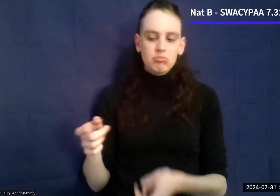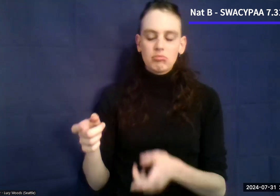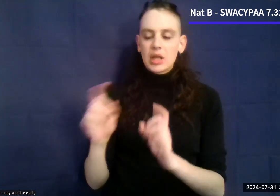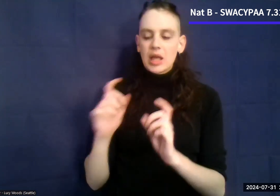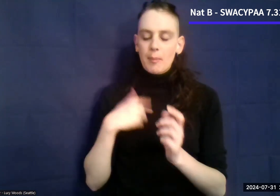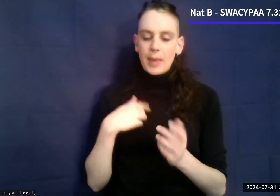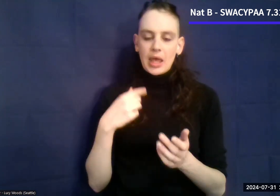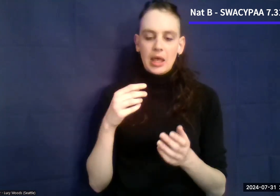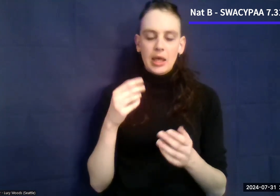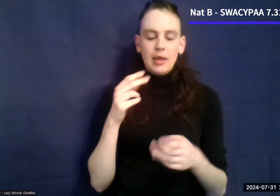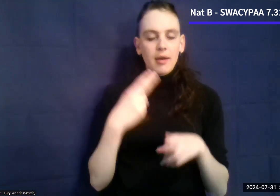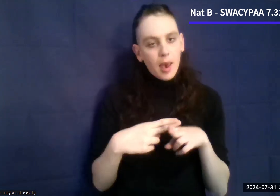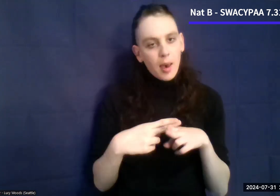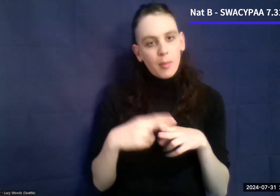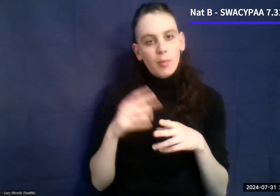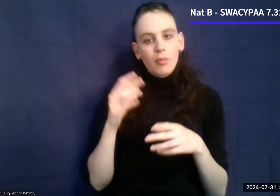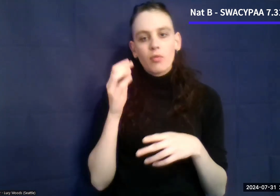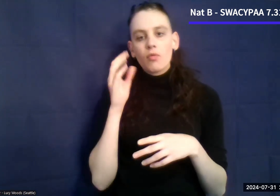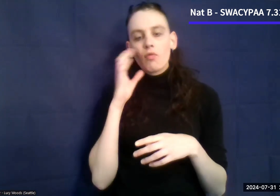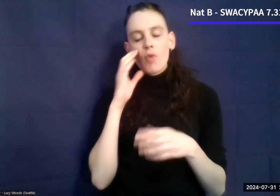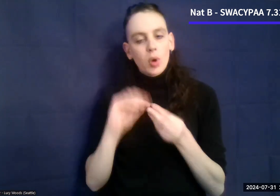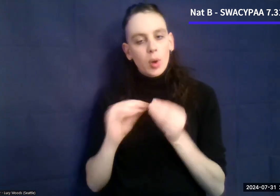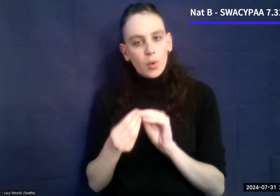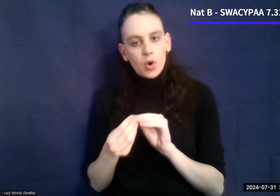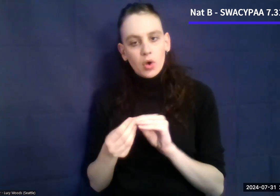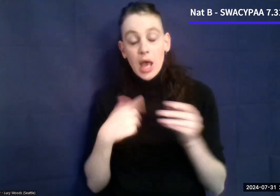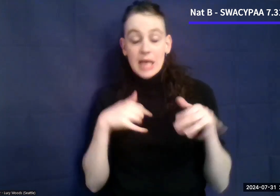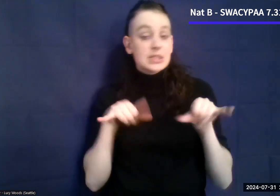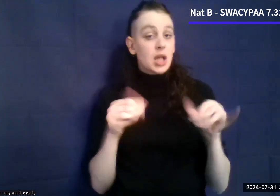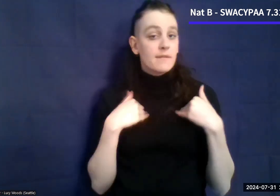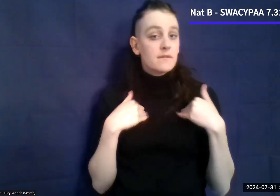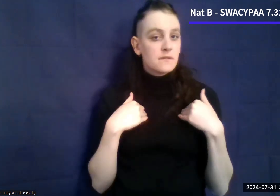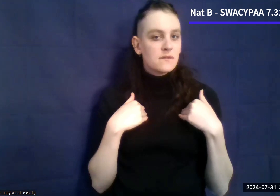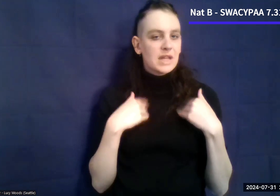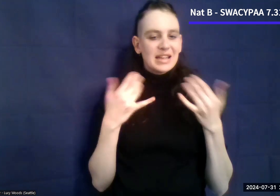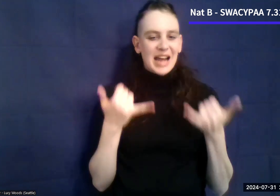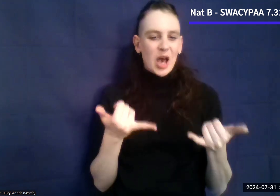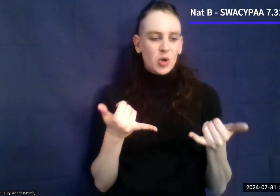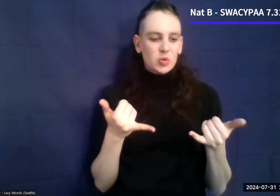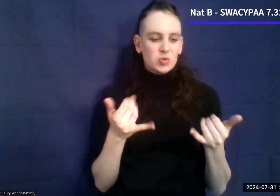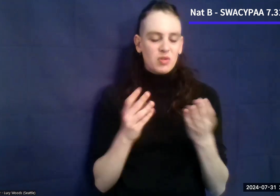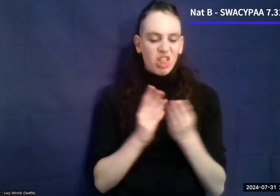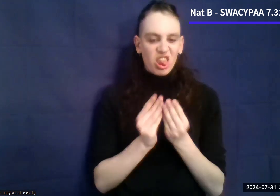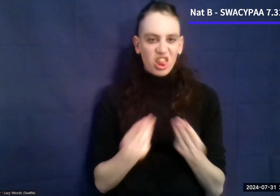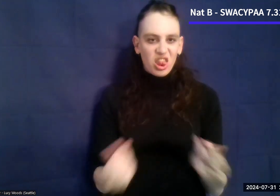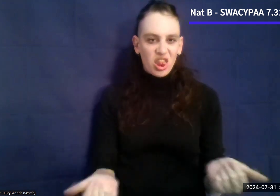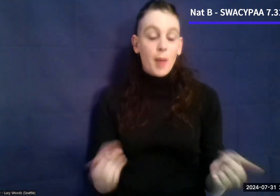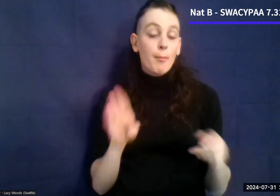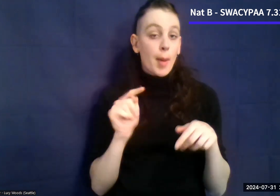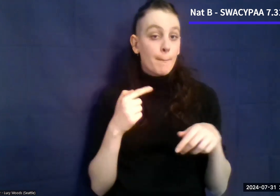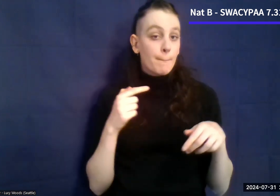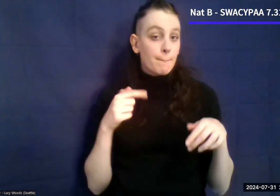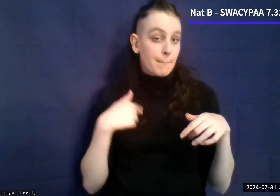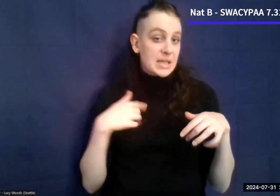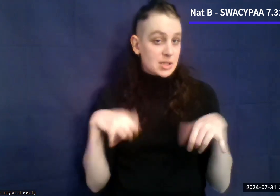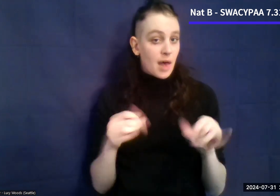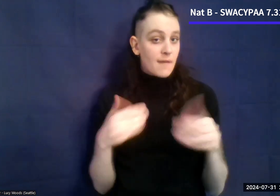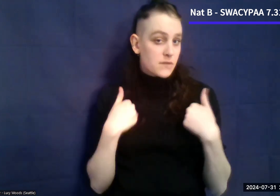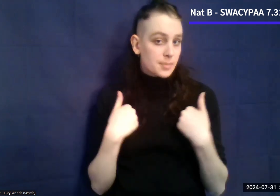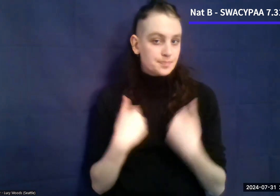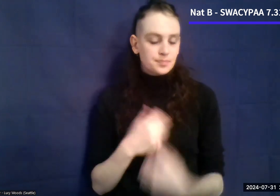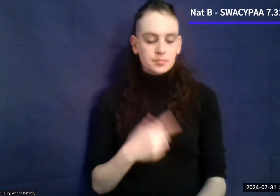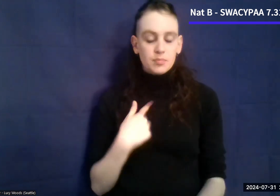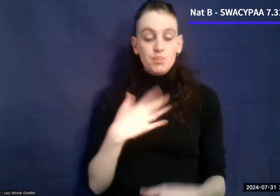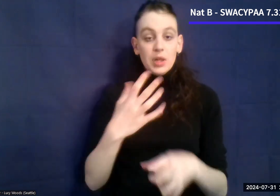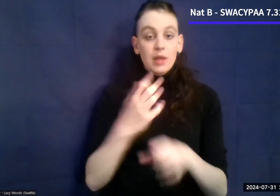their phone number in it. And I still have it. It's falling apart, but I still have it. Um, and I got a